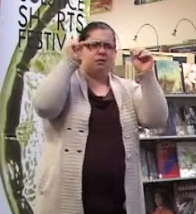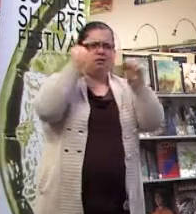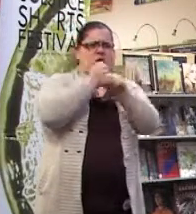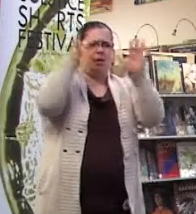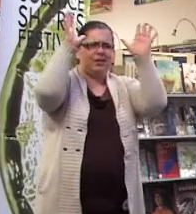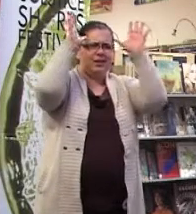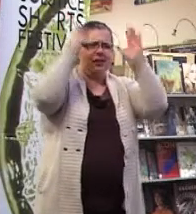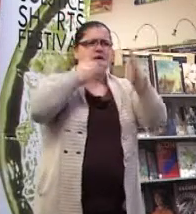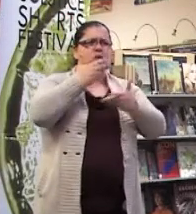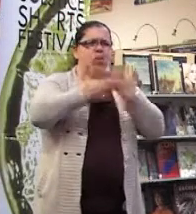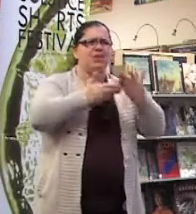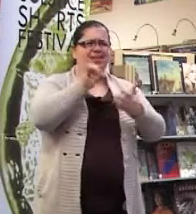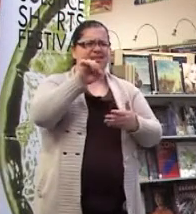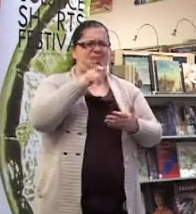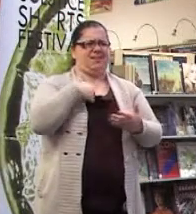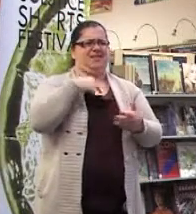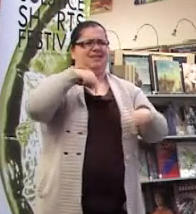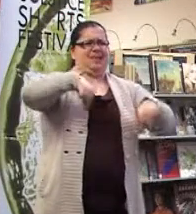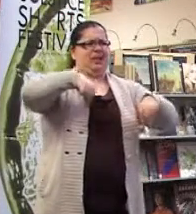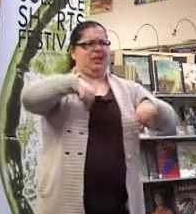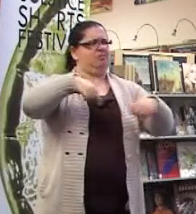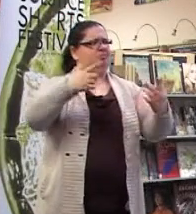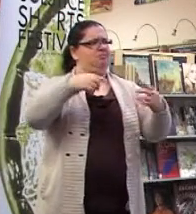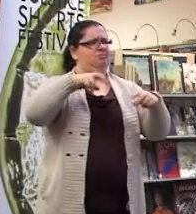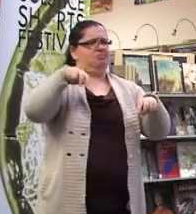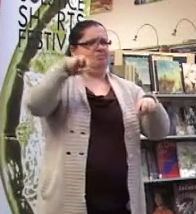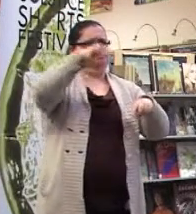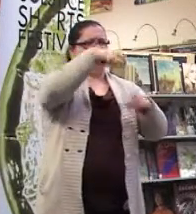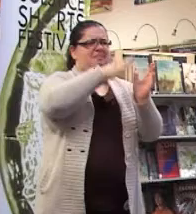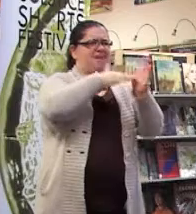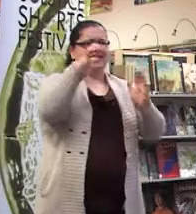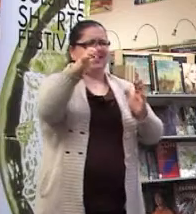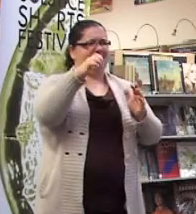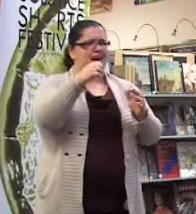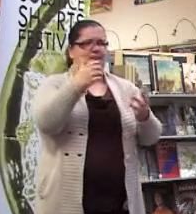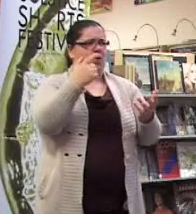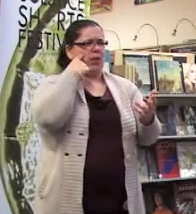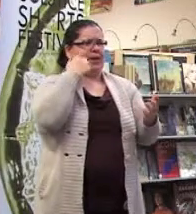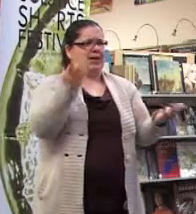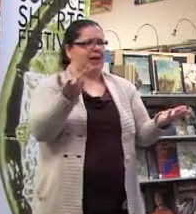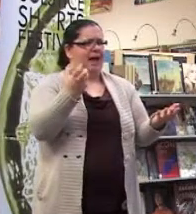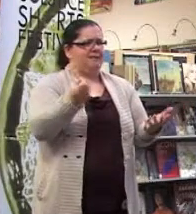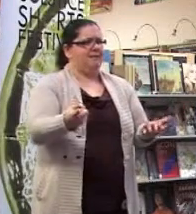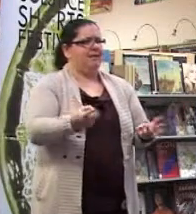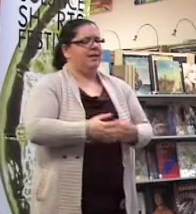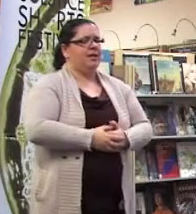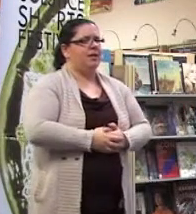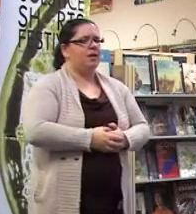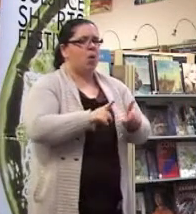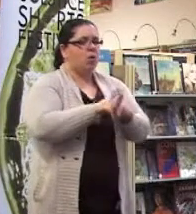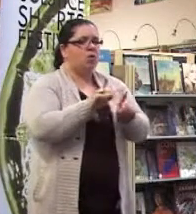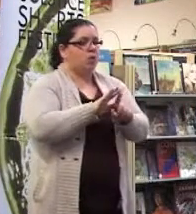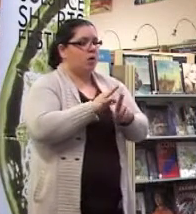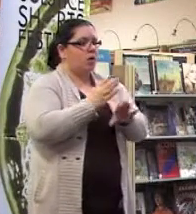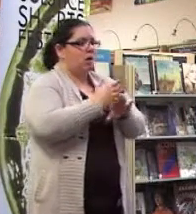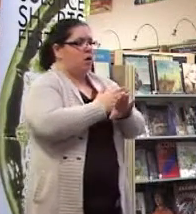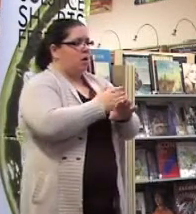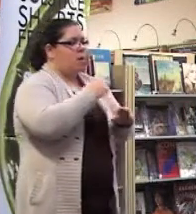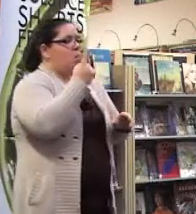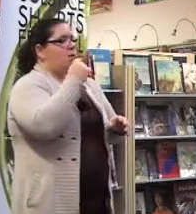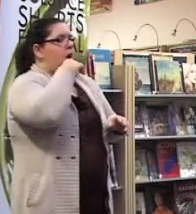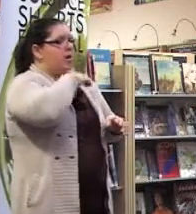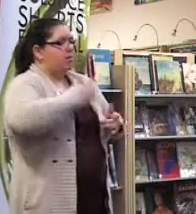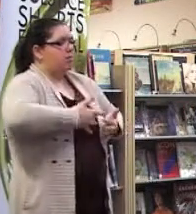in the Ramayana story, but I couldn't imagine a golden deer bounding through the streets of Manchester. Also, count to 100 before making an